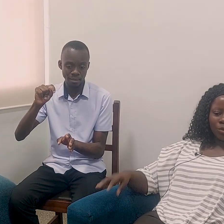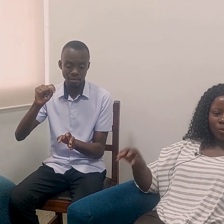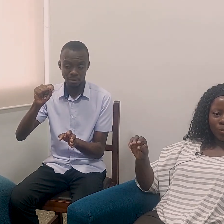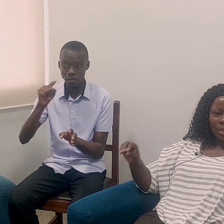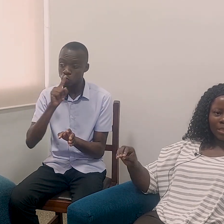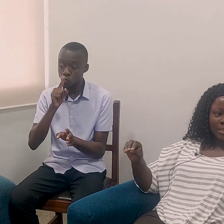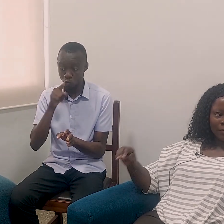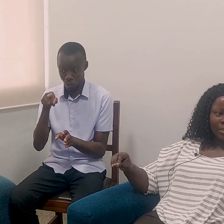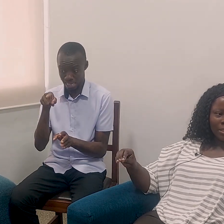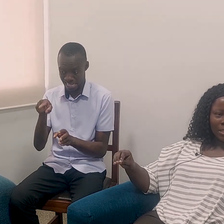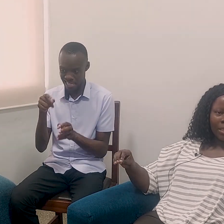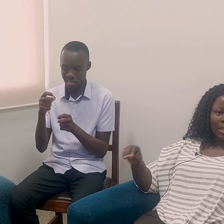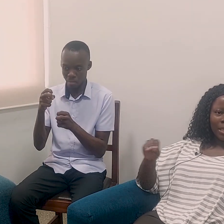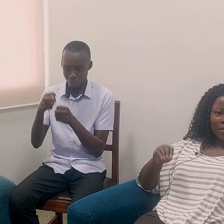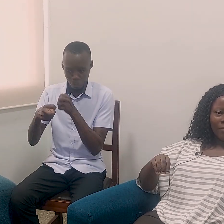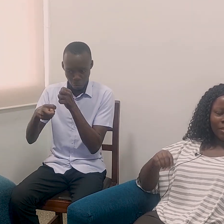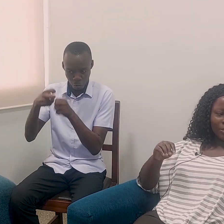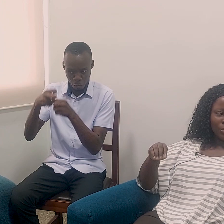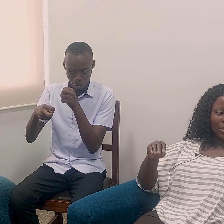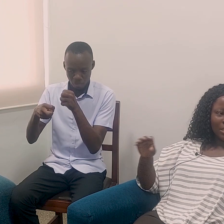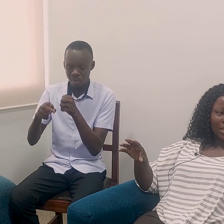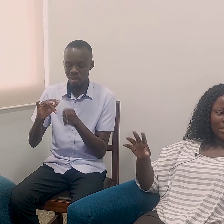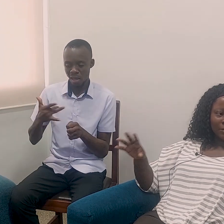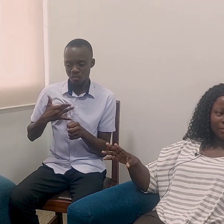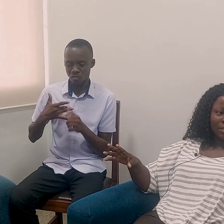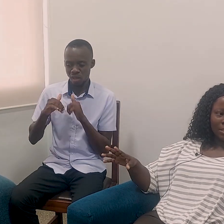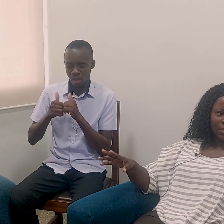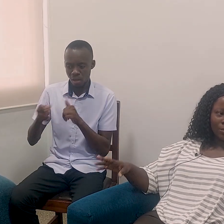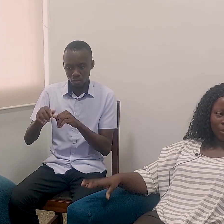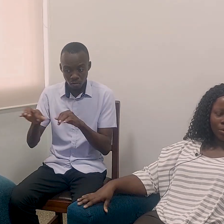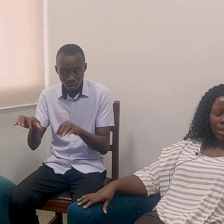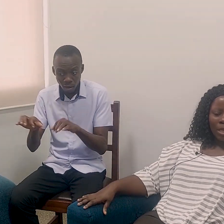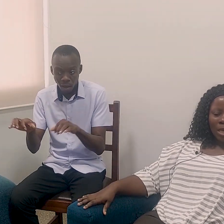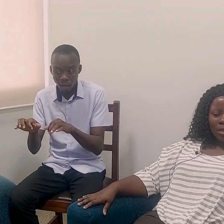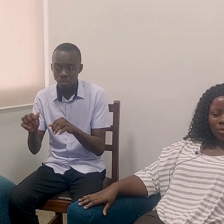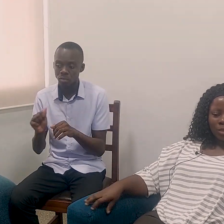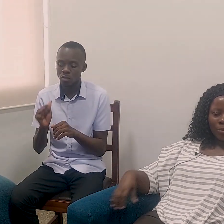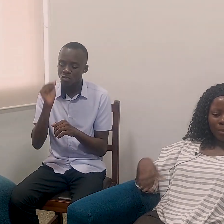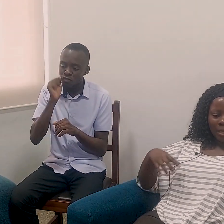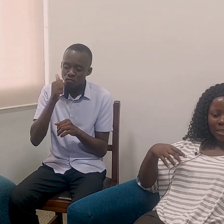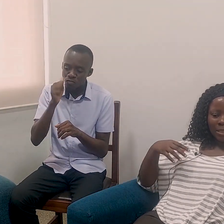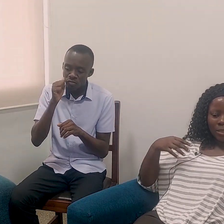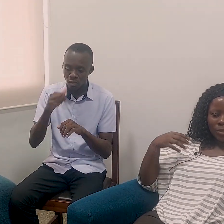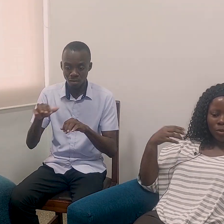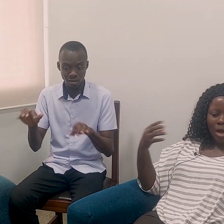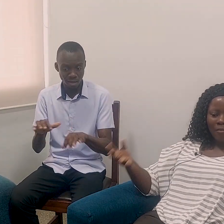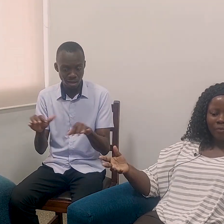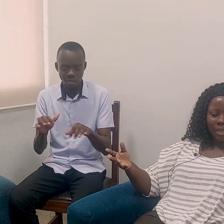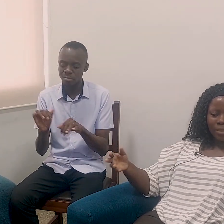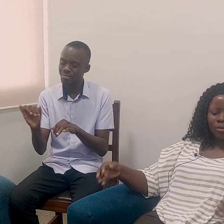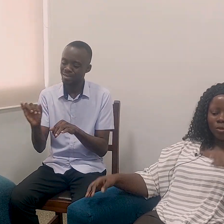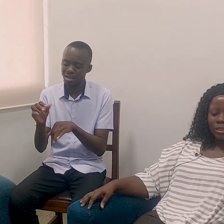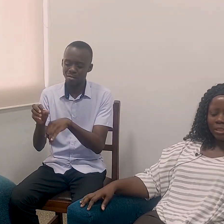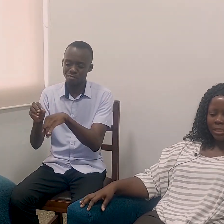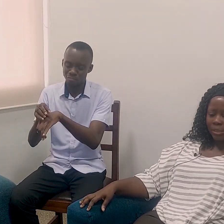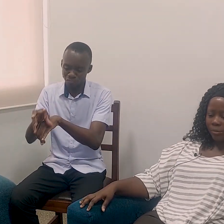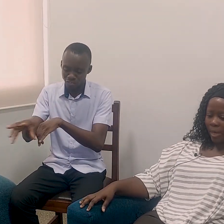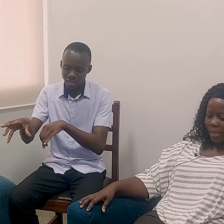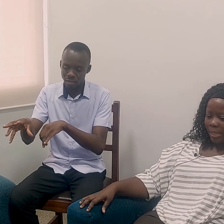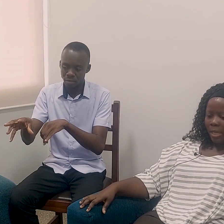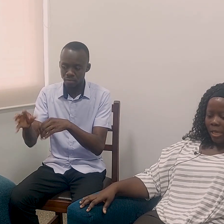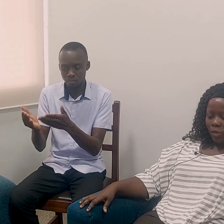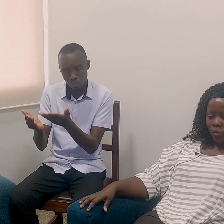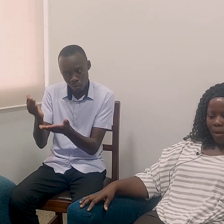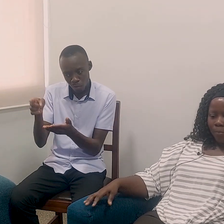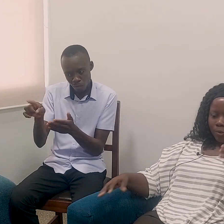affects your productivity, it affects your daily activities as well. And so the moment you have that condition,